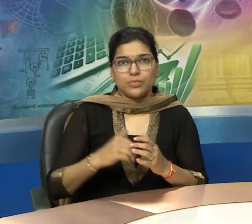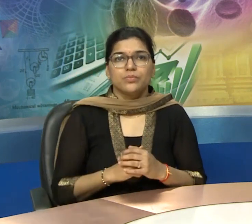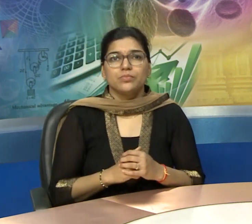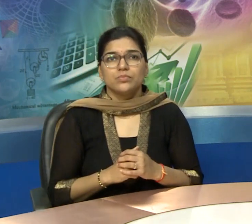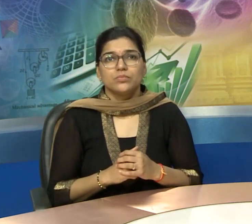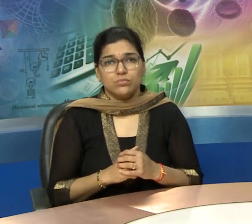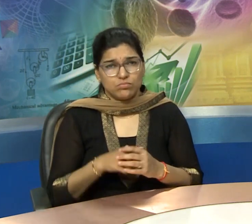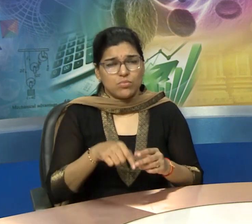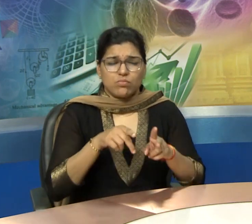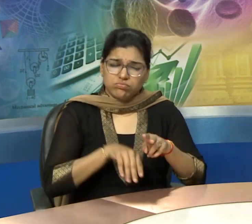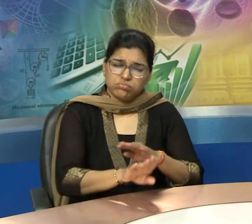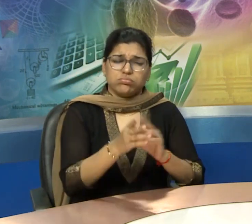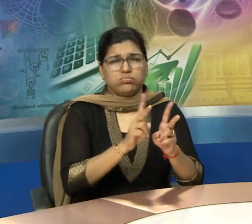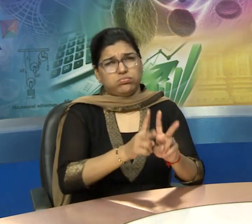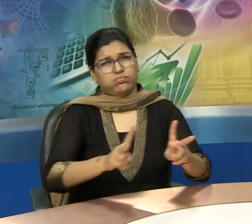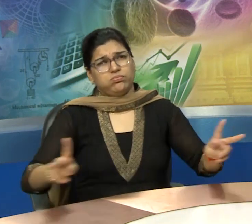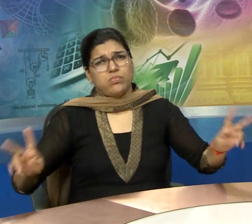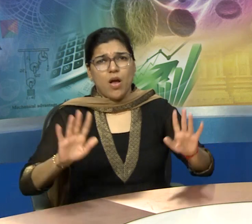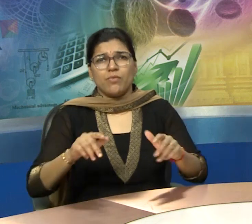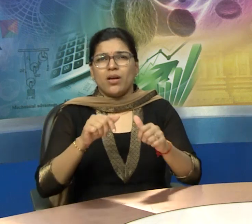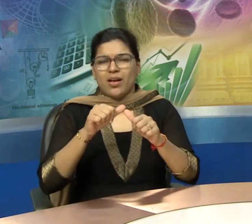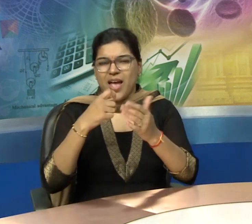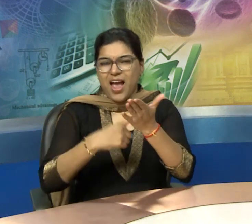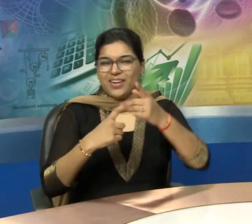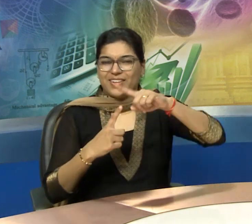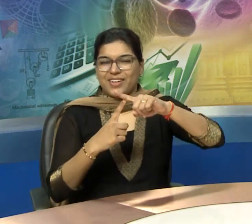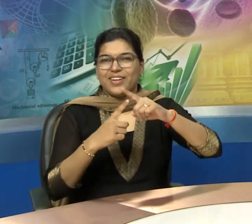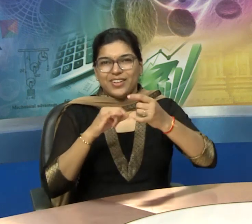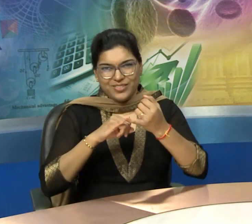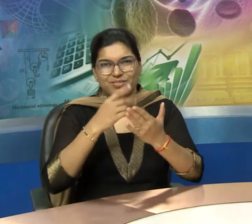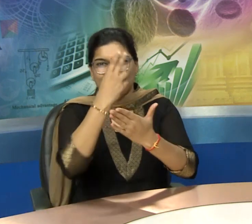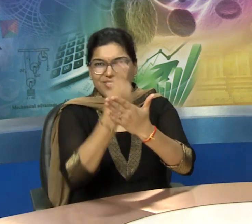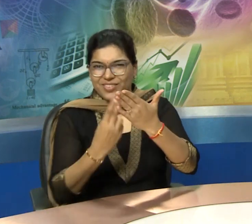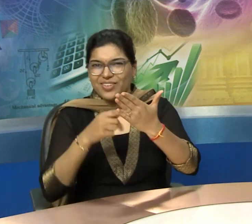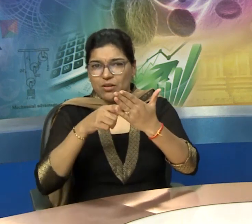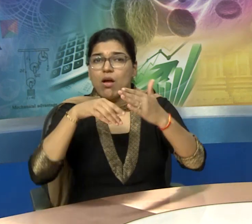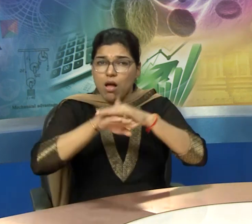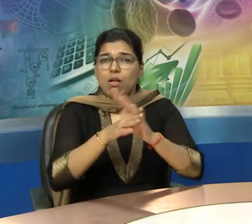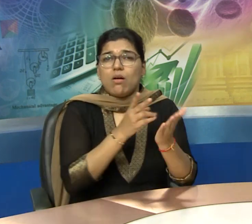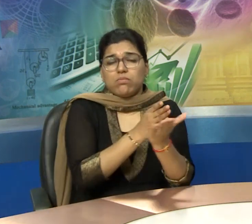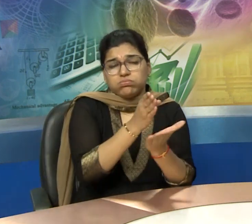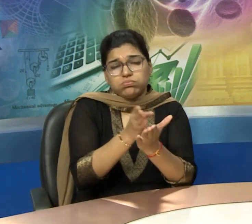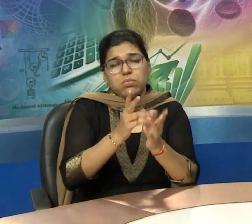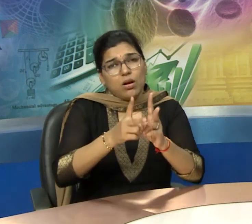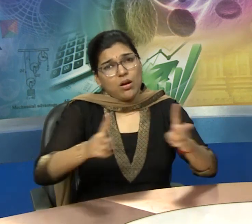radio, audio-video cassettes, etc., all these increases the utility of public library.